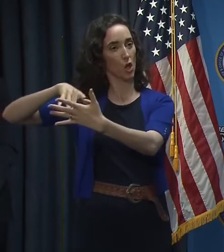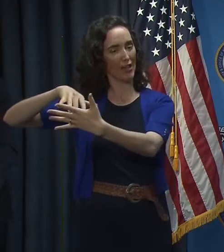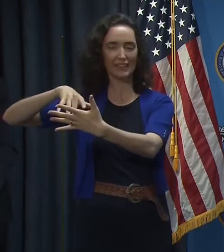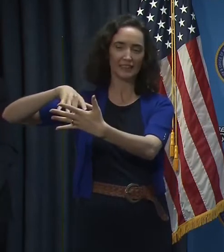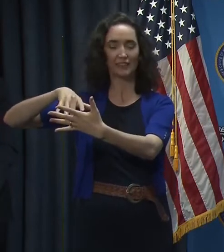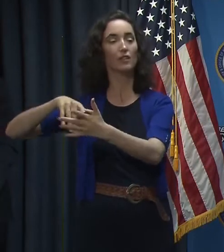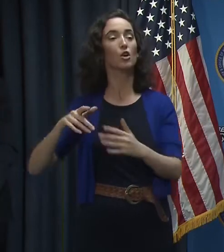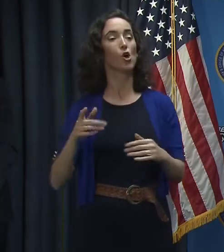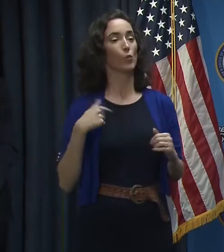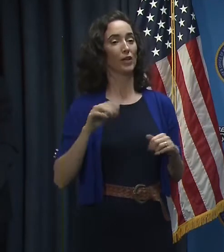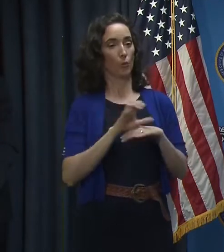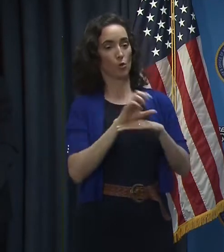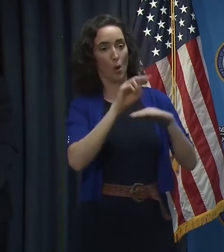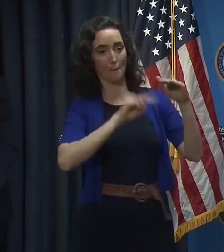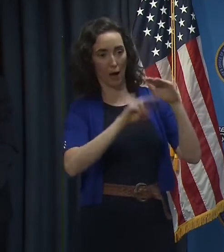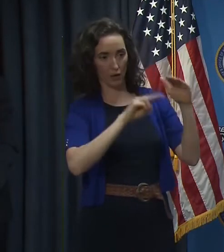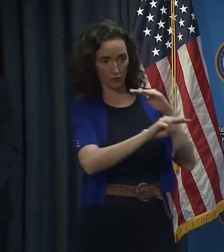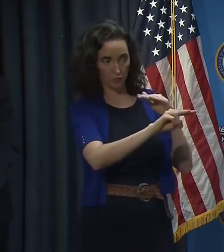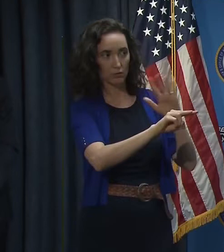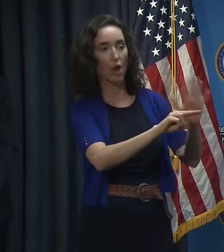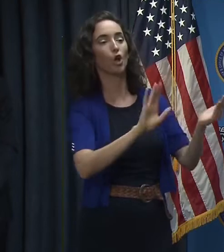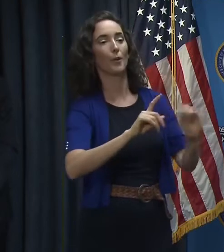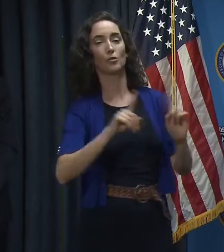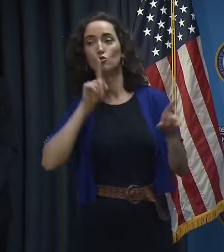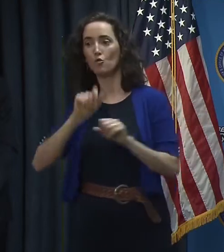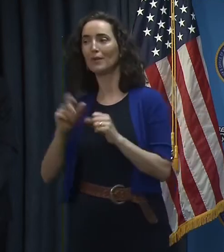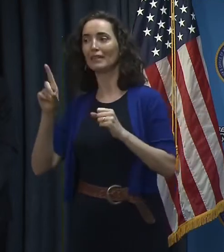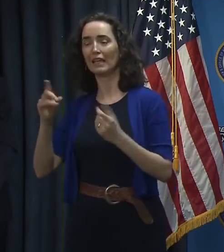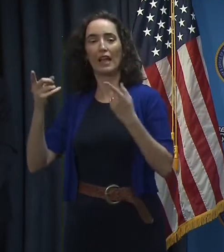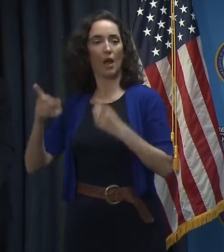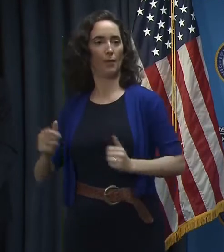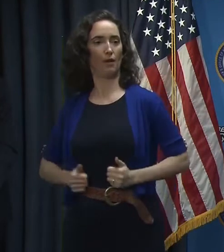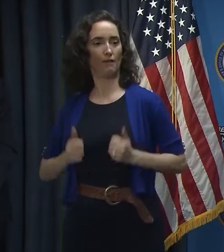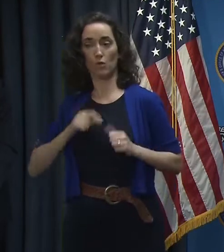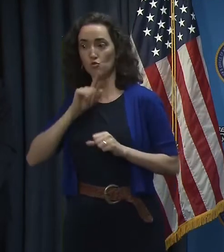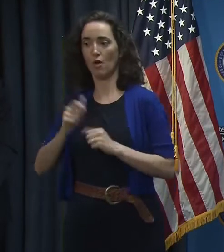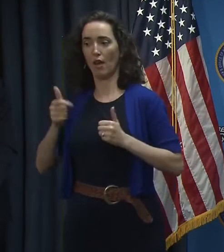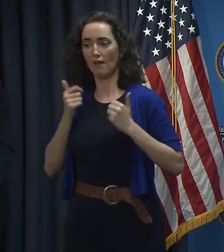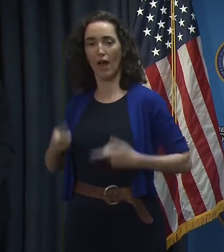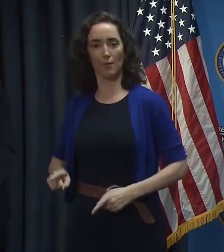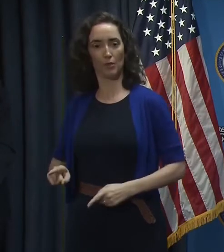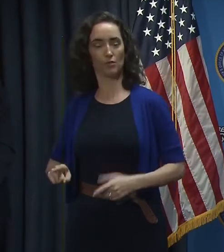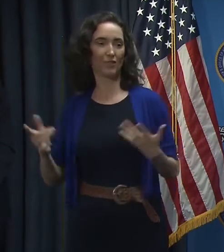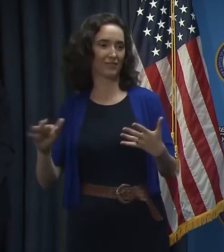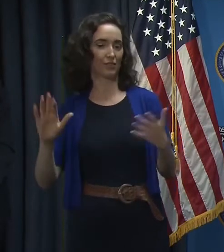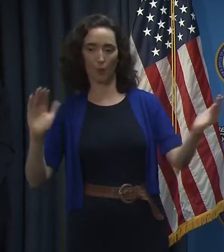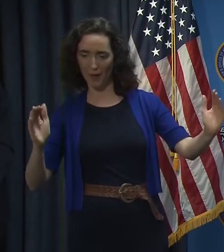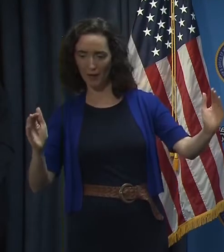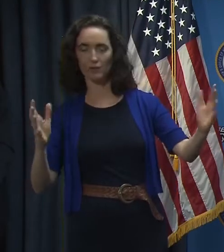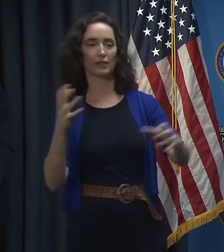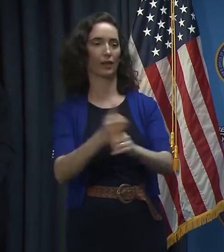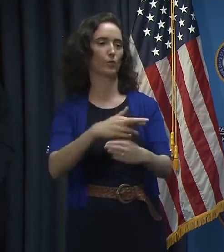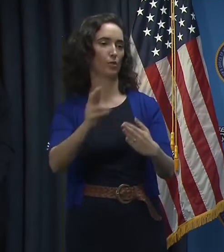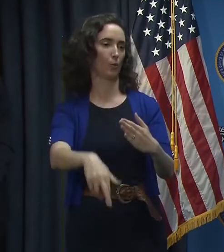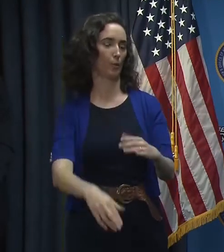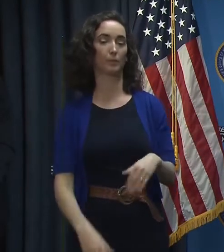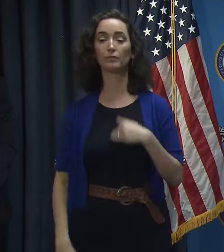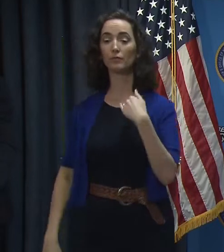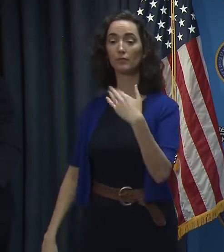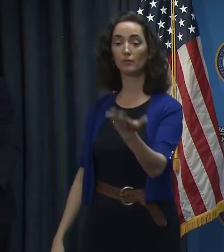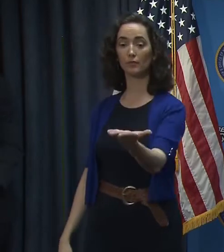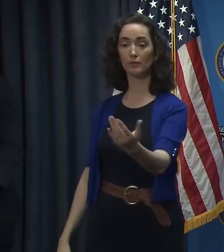you actually experience. And when you compare the two, that's the results that you get. Yes, sir. Governor,